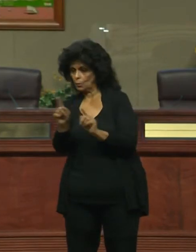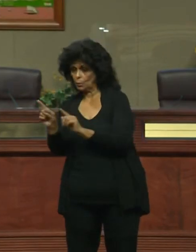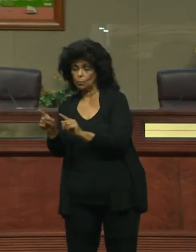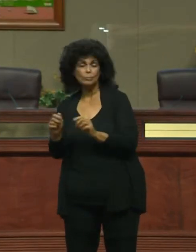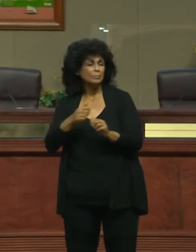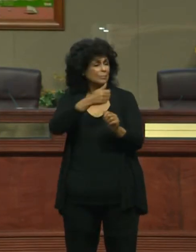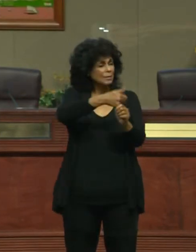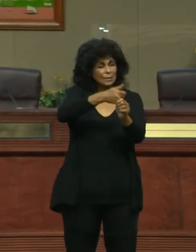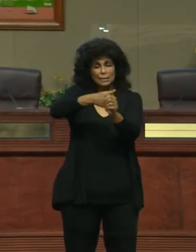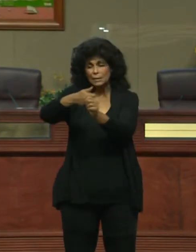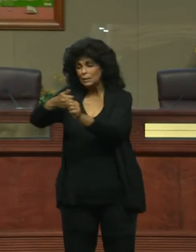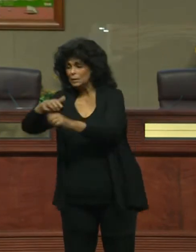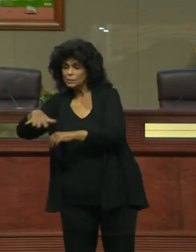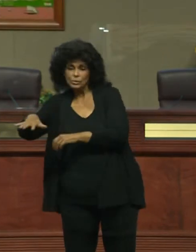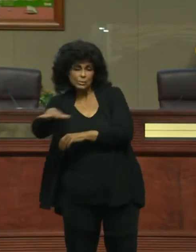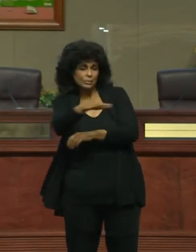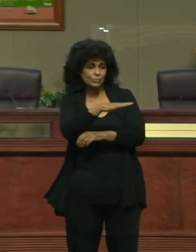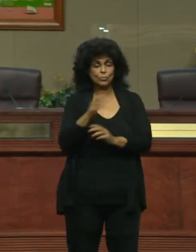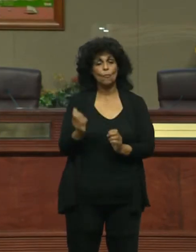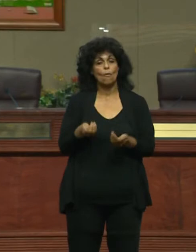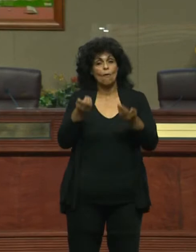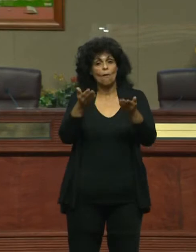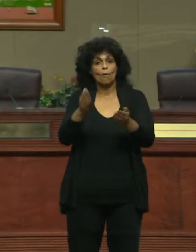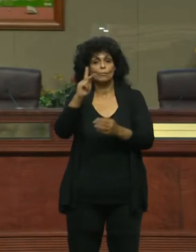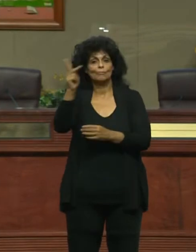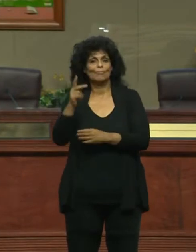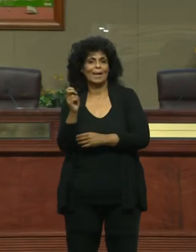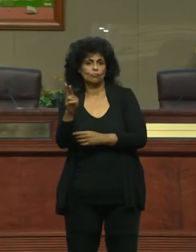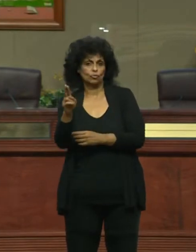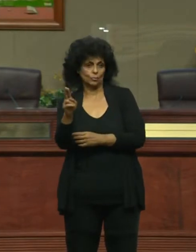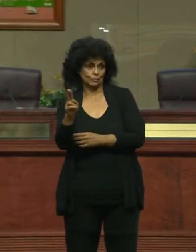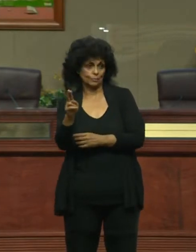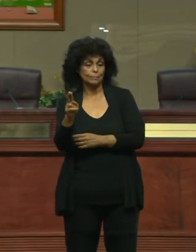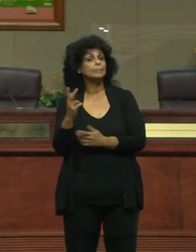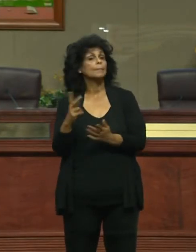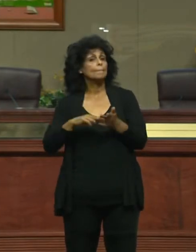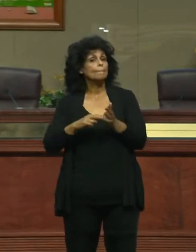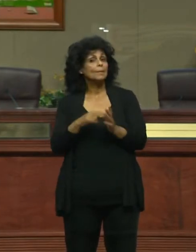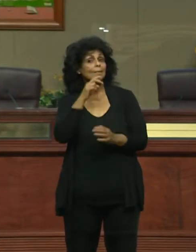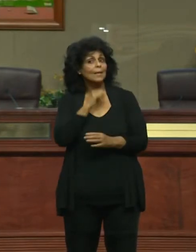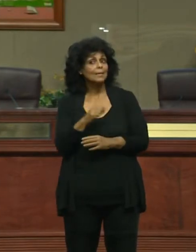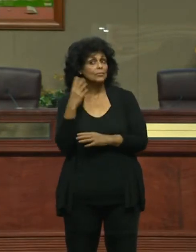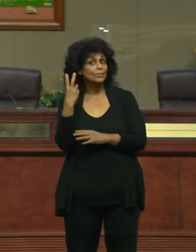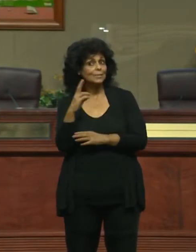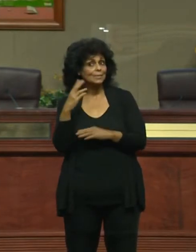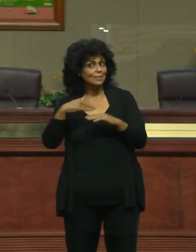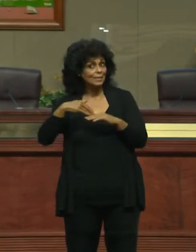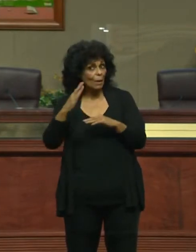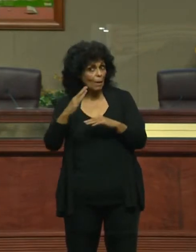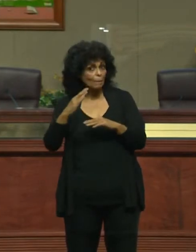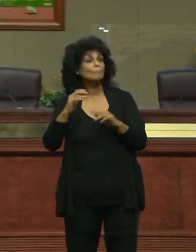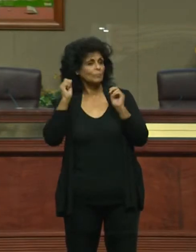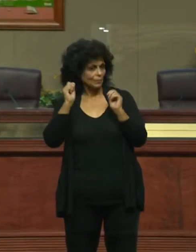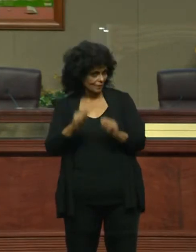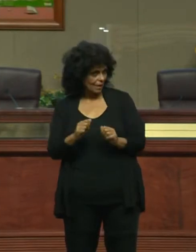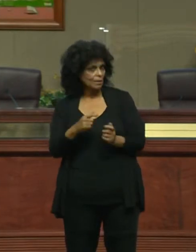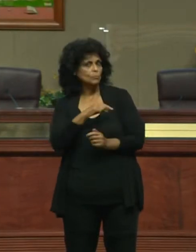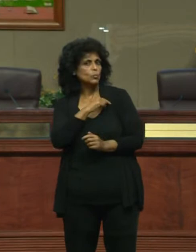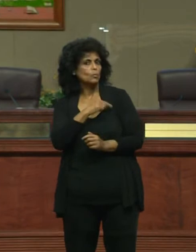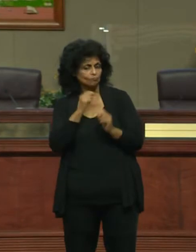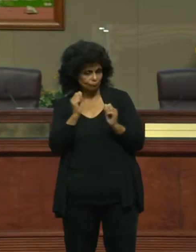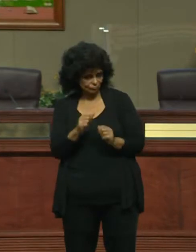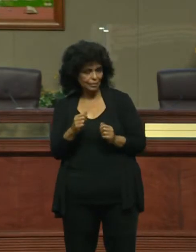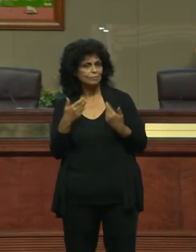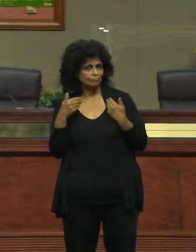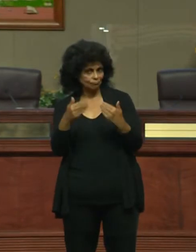offering Pfizer brand, so all those 16 and up qualify. Minors must